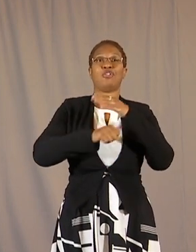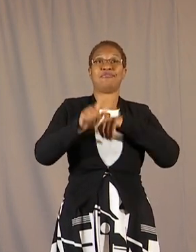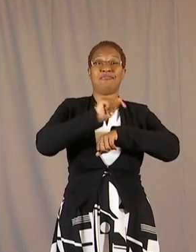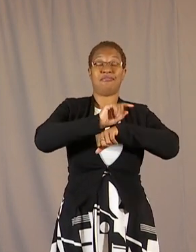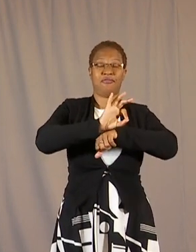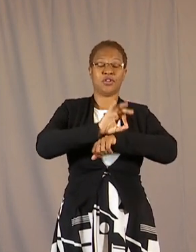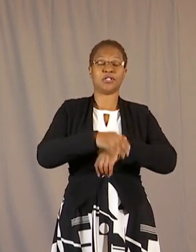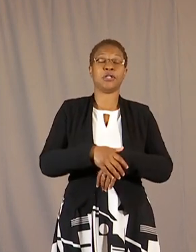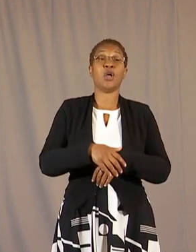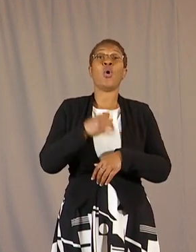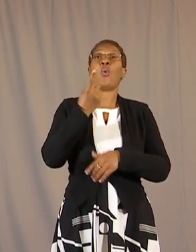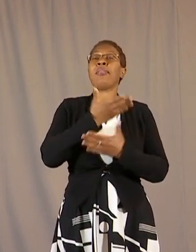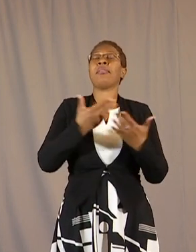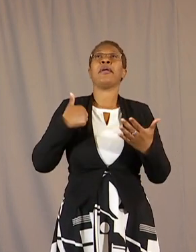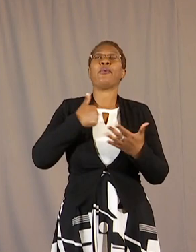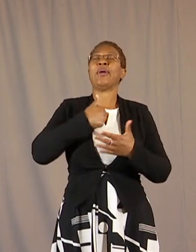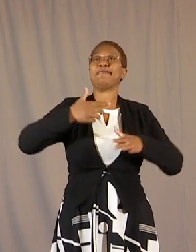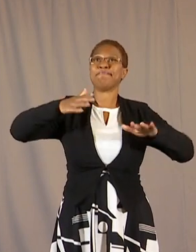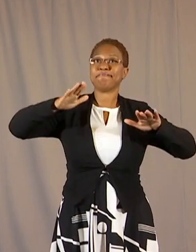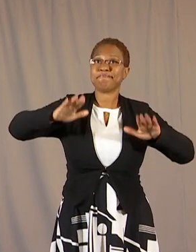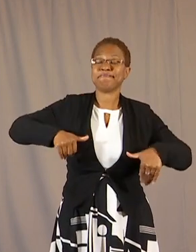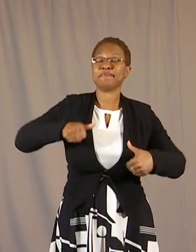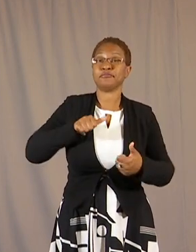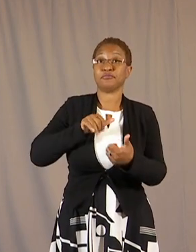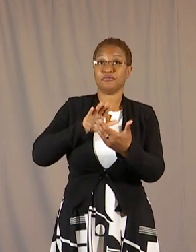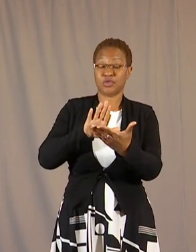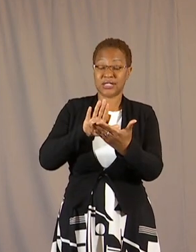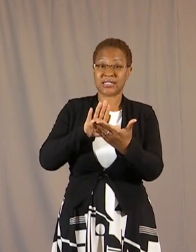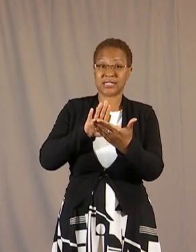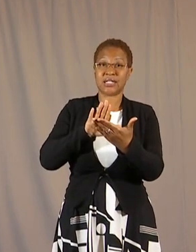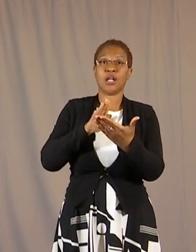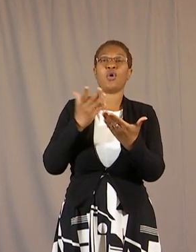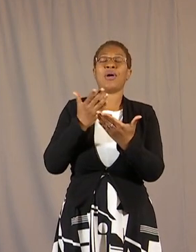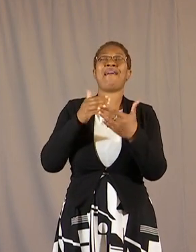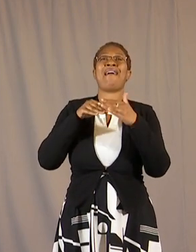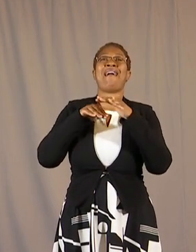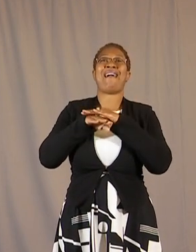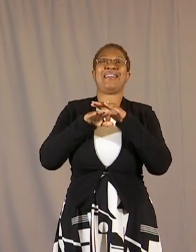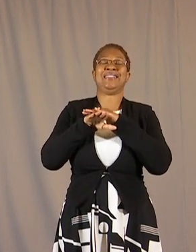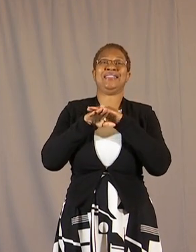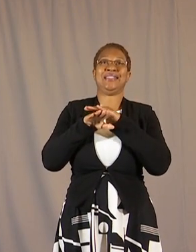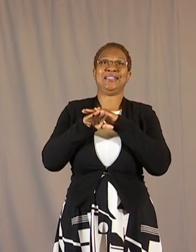One thing that we didn't address necessarily was access to